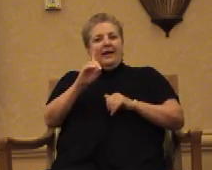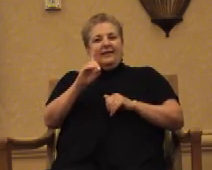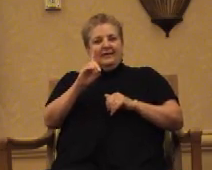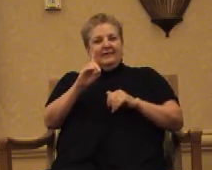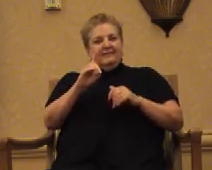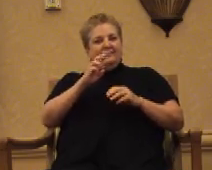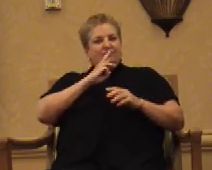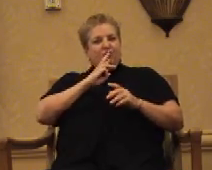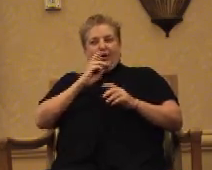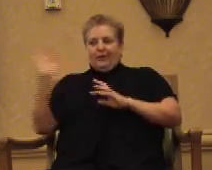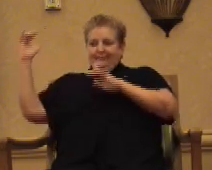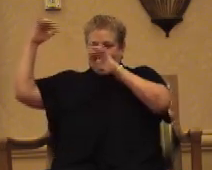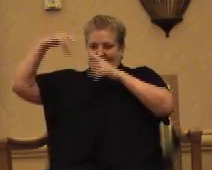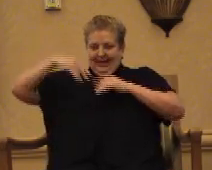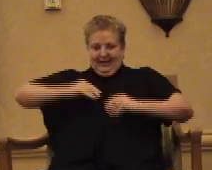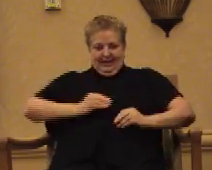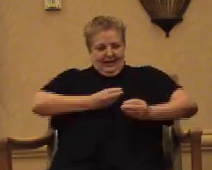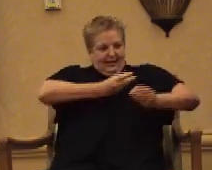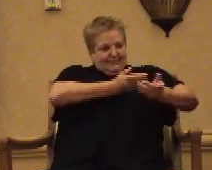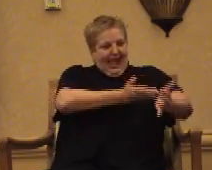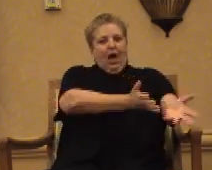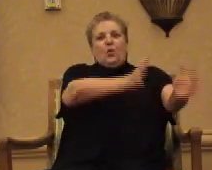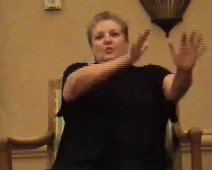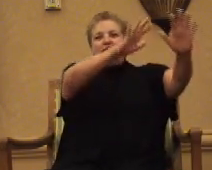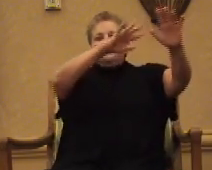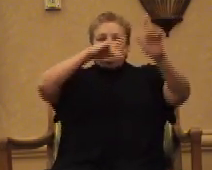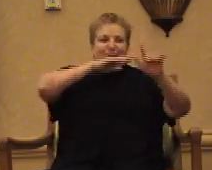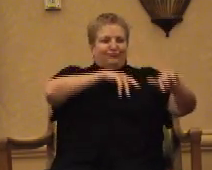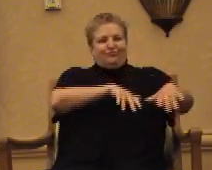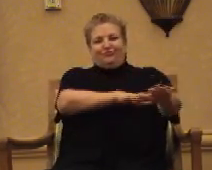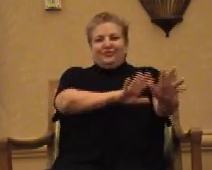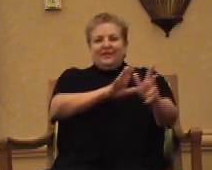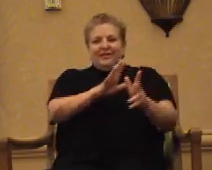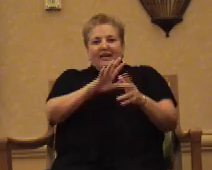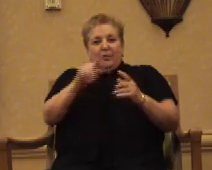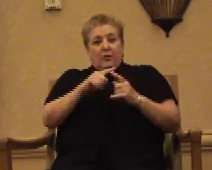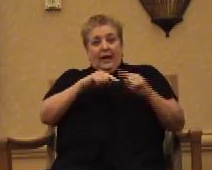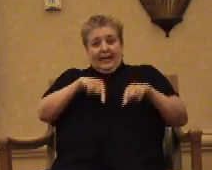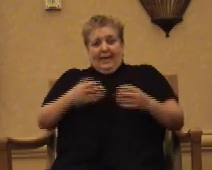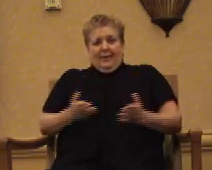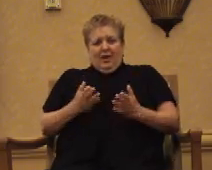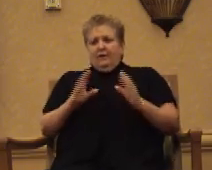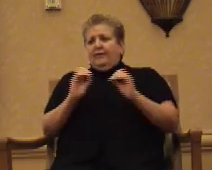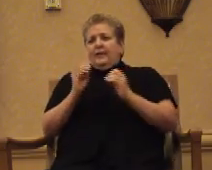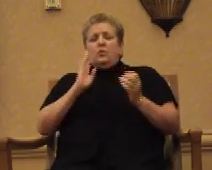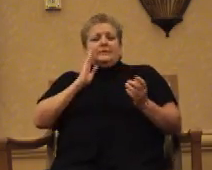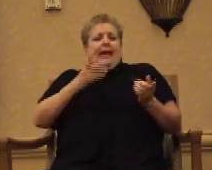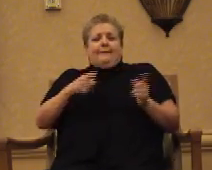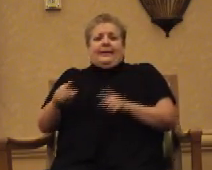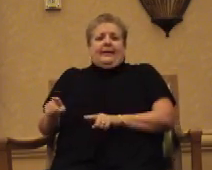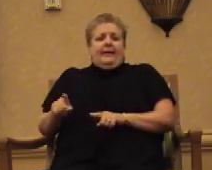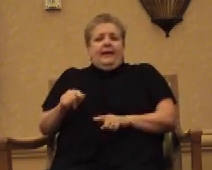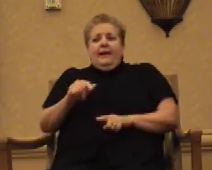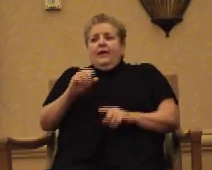that's what you've turned me into. When I got here, none of that was happening. I was unloved, unlovable, and